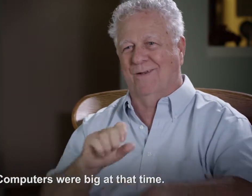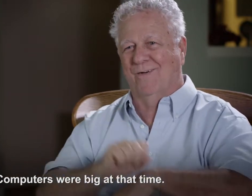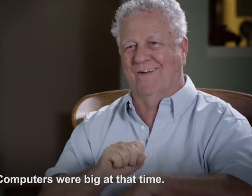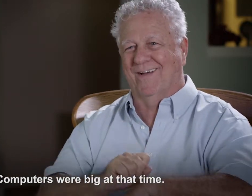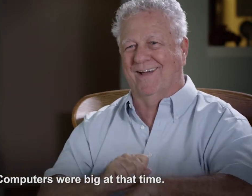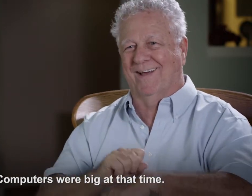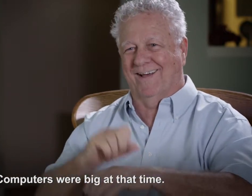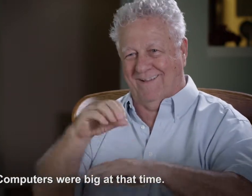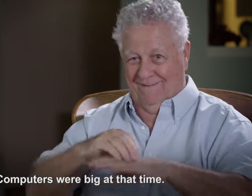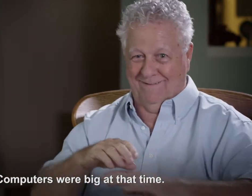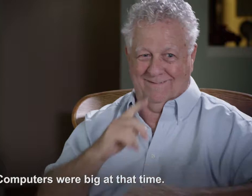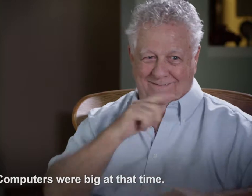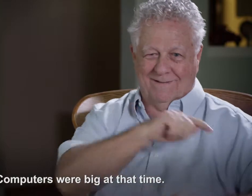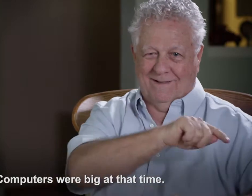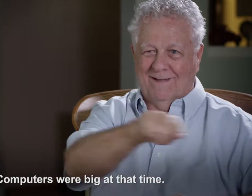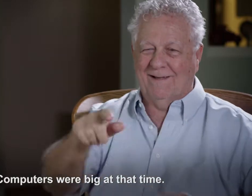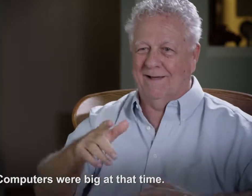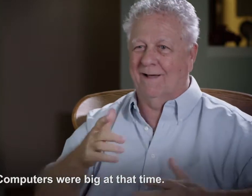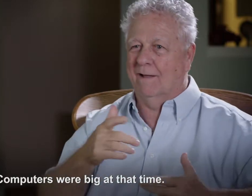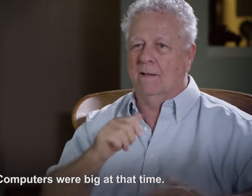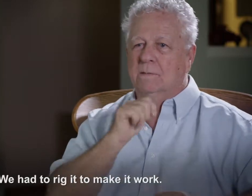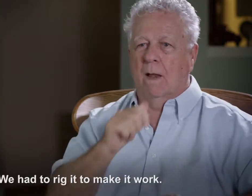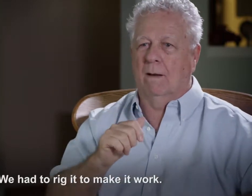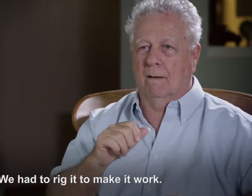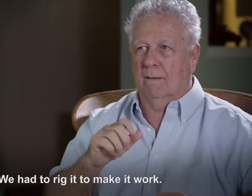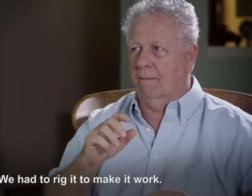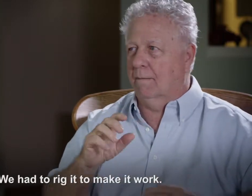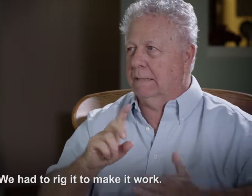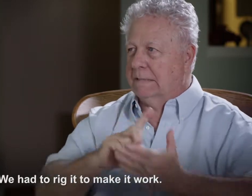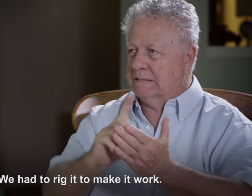Computers were big at that time. We had to rig it to make it work.